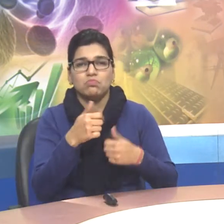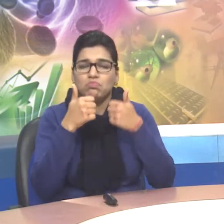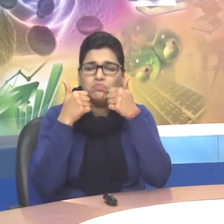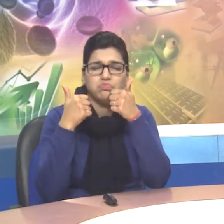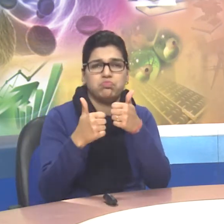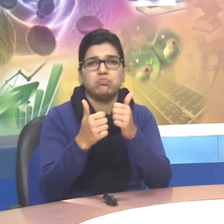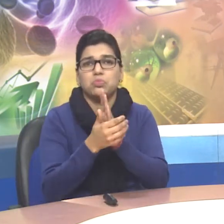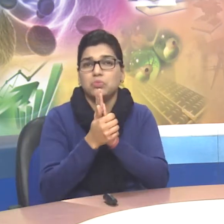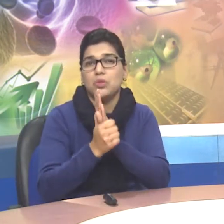good dancer